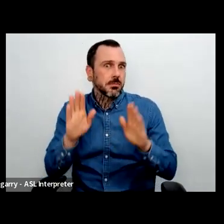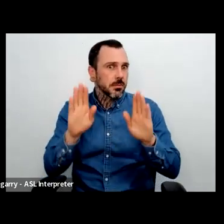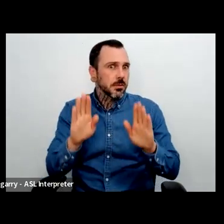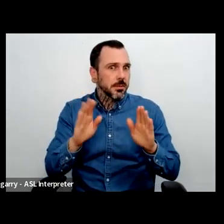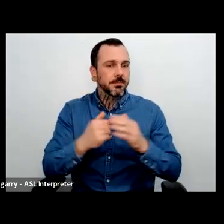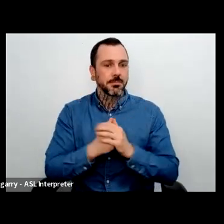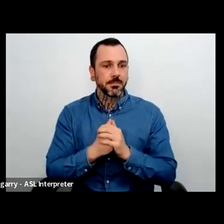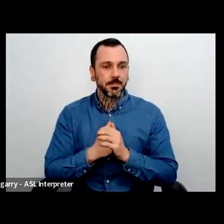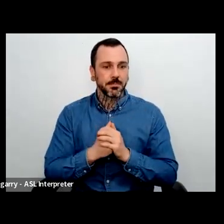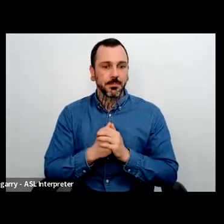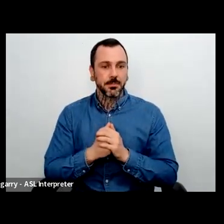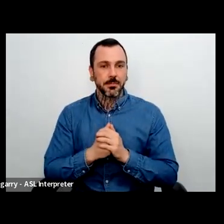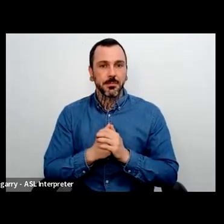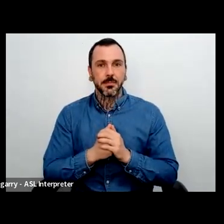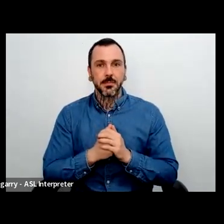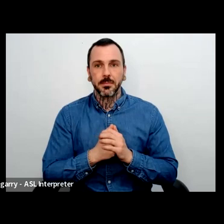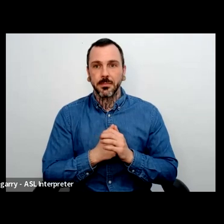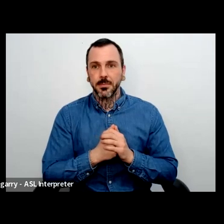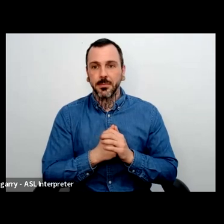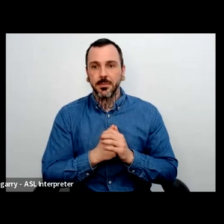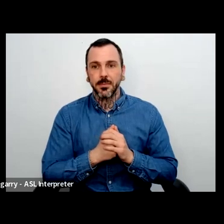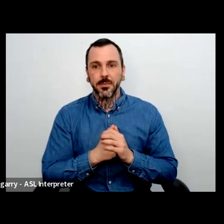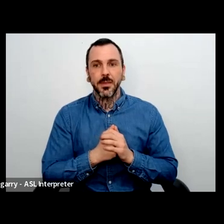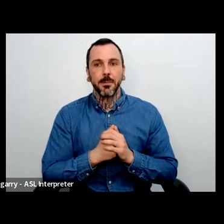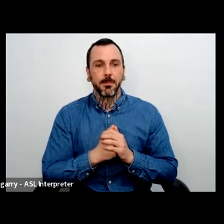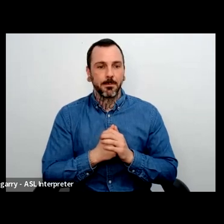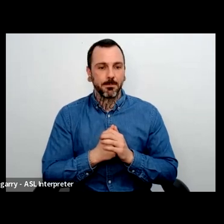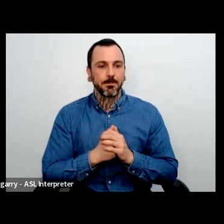story. So I think,